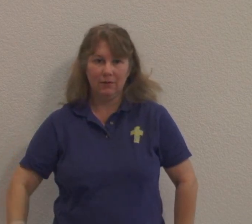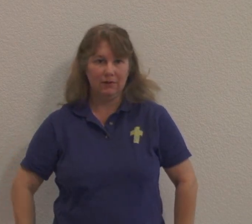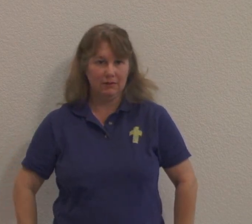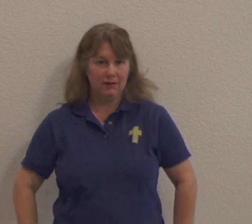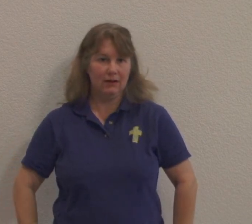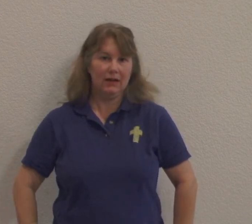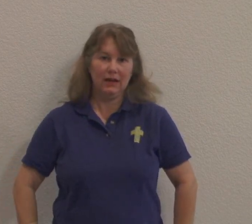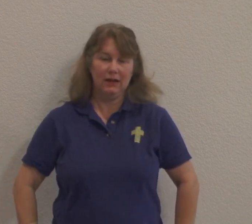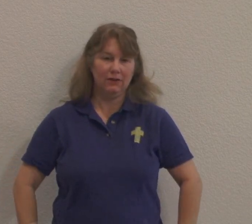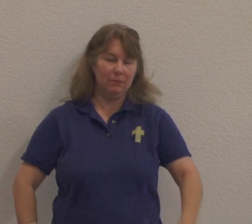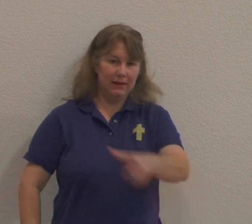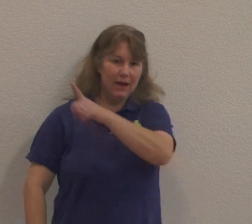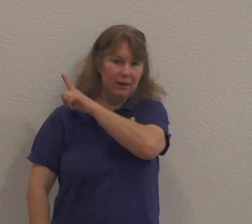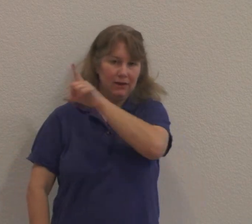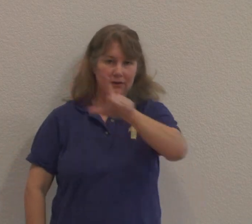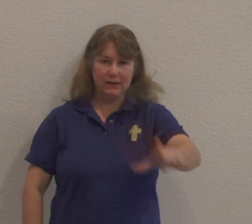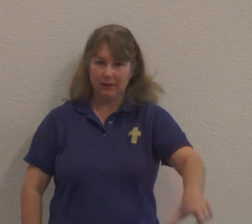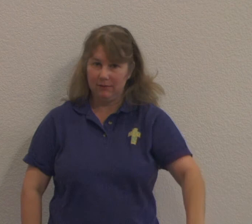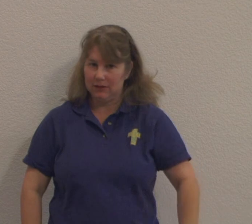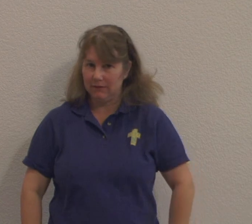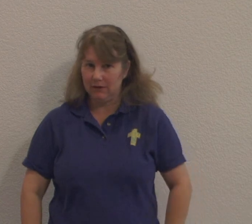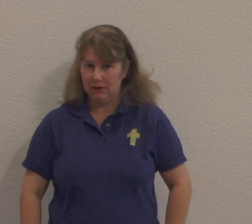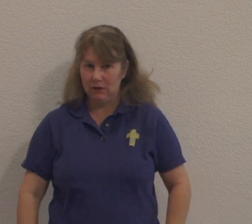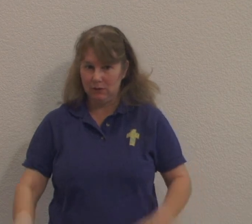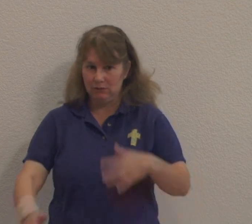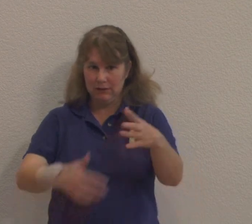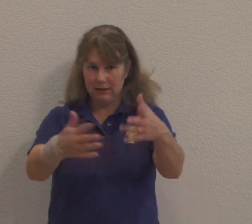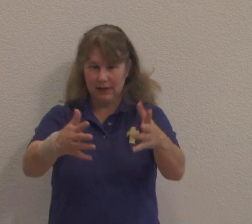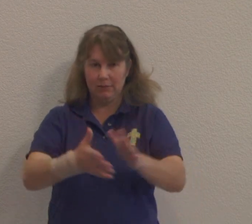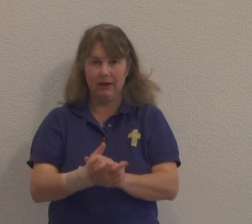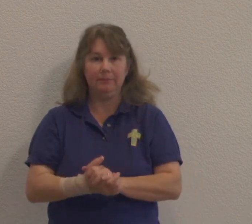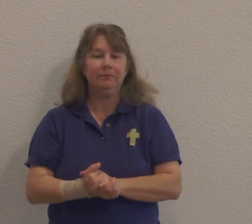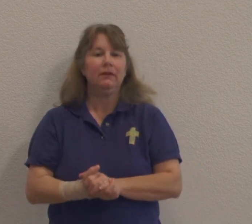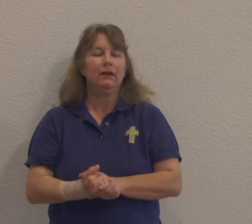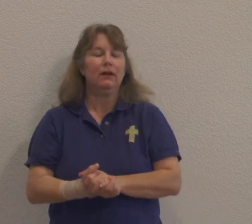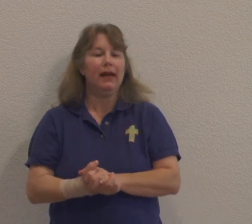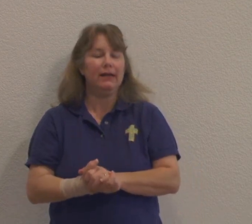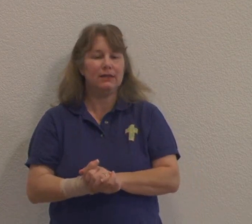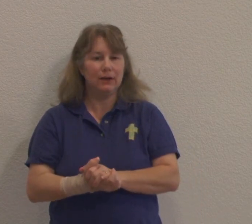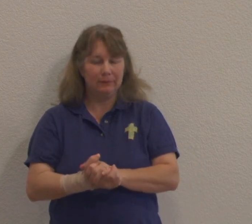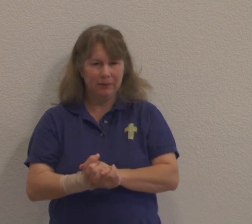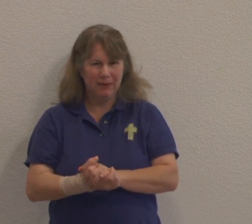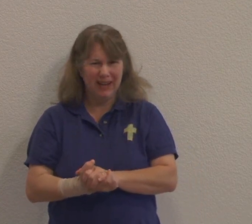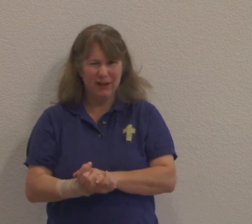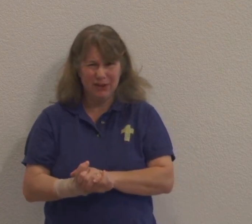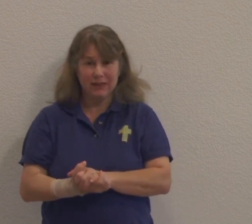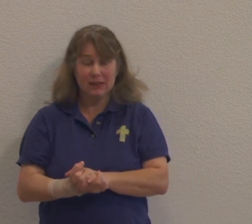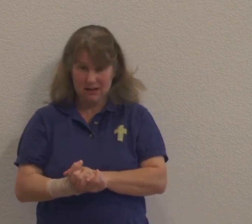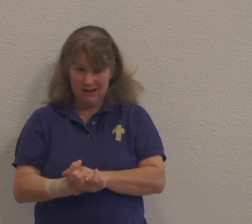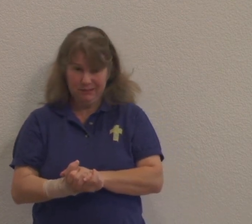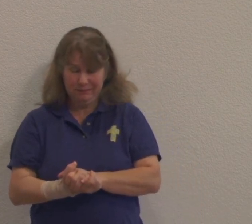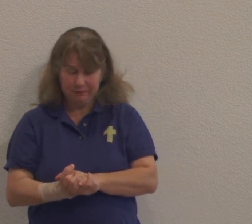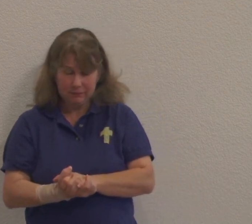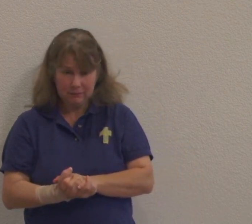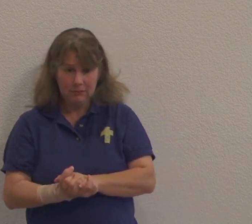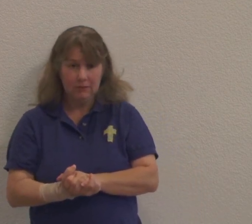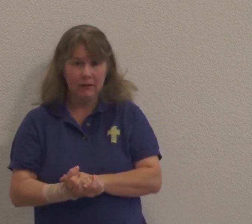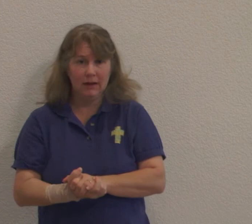Well, it can either be that way or this way, whichever you decide upon. Okay, so the way it would go in the song, okay,